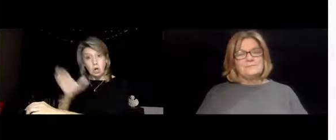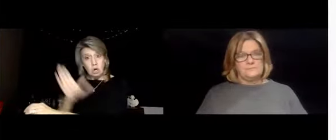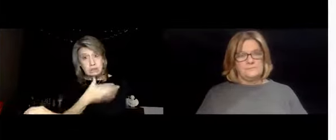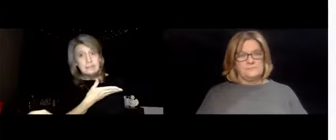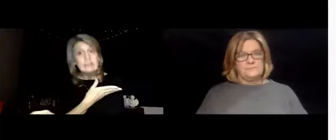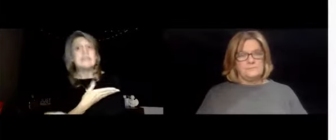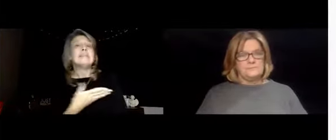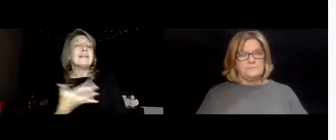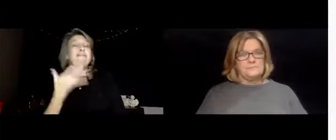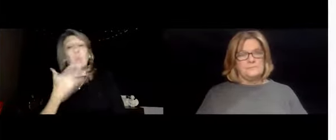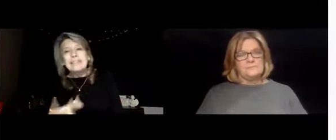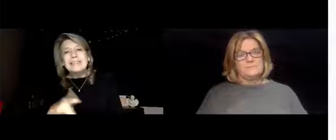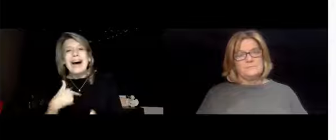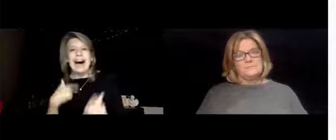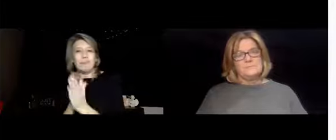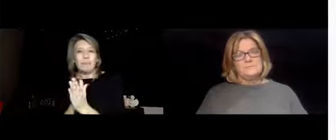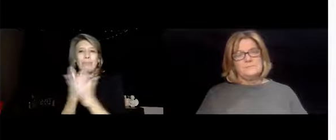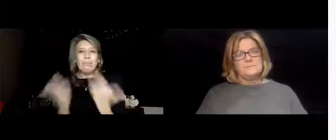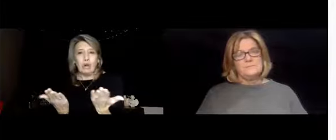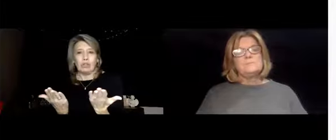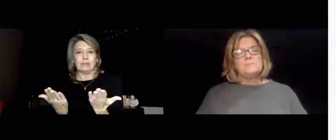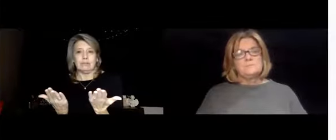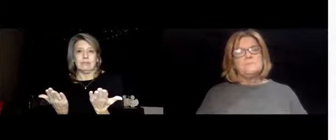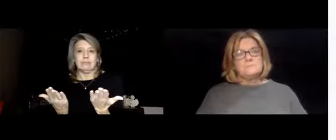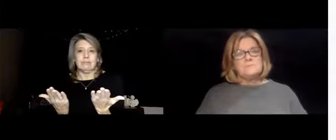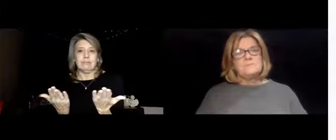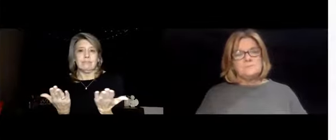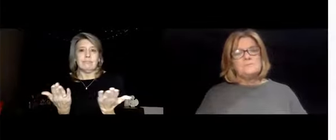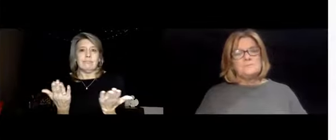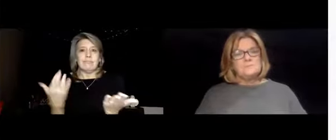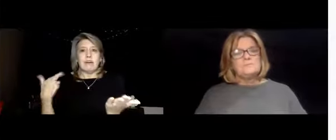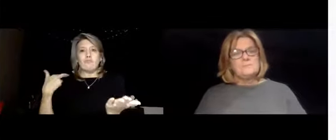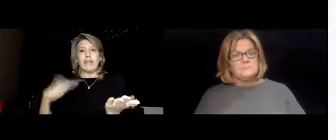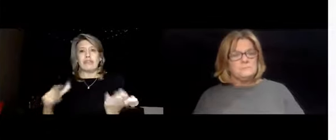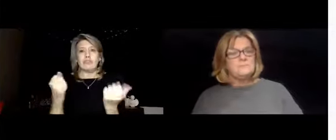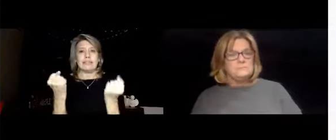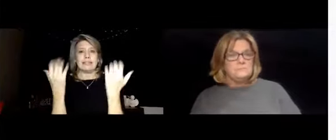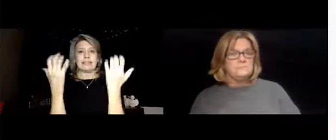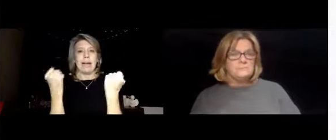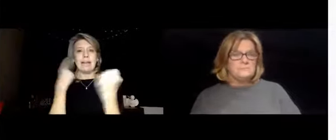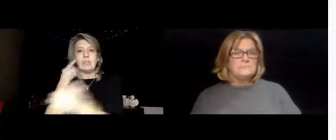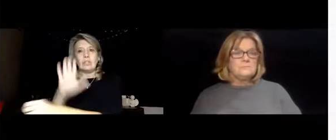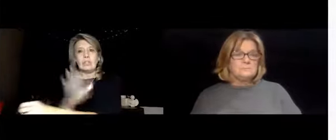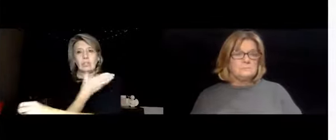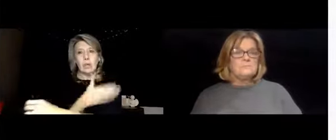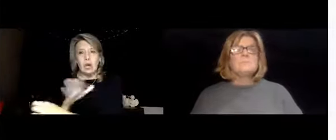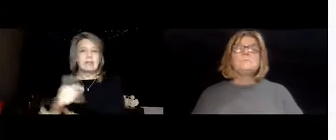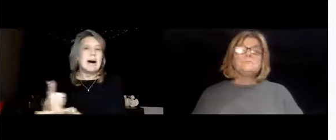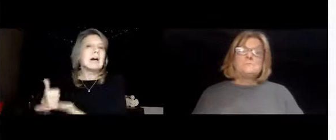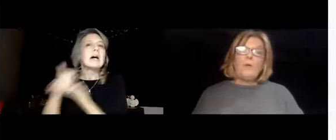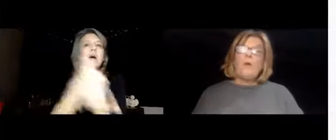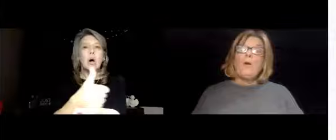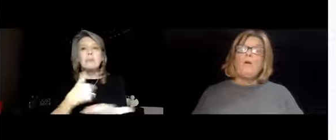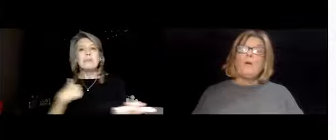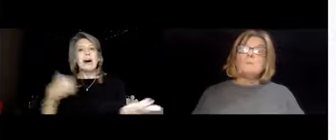good. Now, songs. Fortunately, I do have a book that I follow. It's